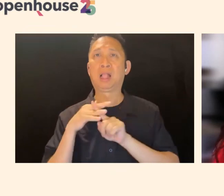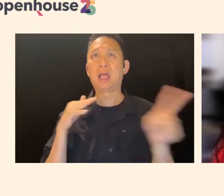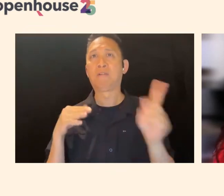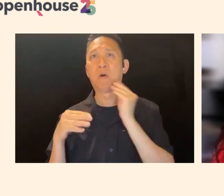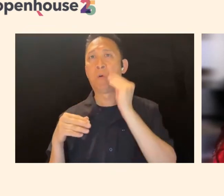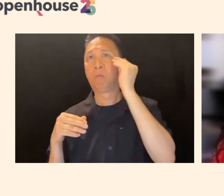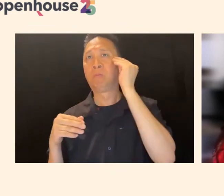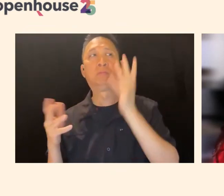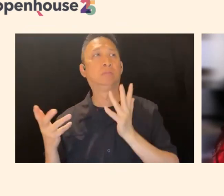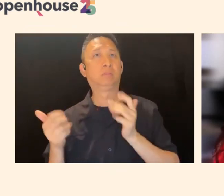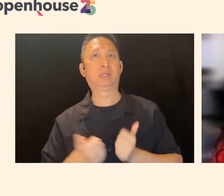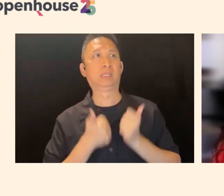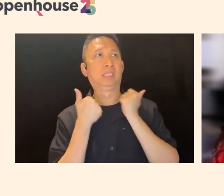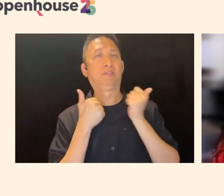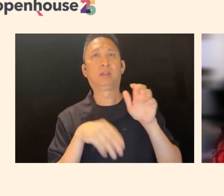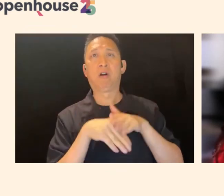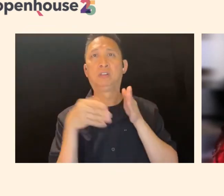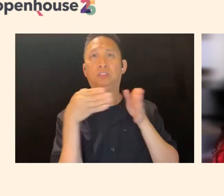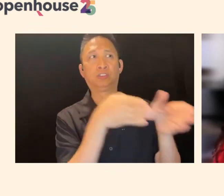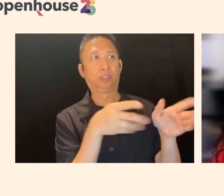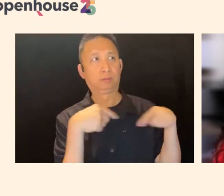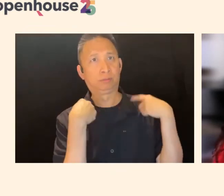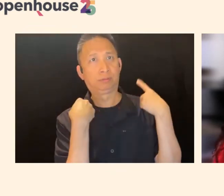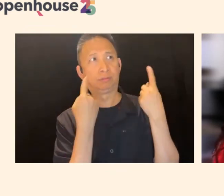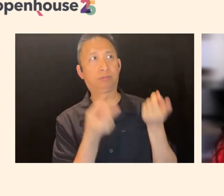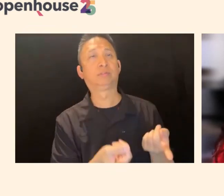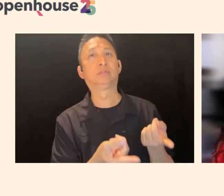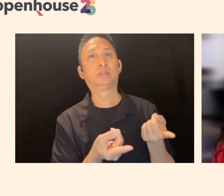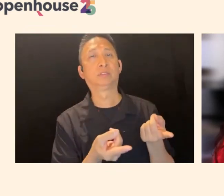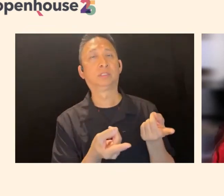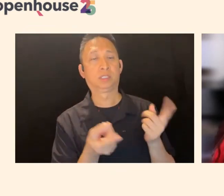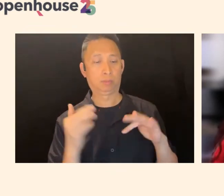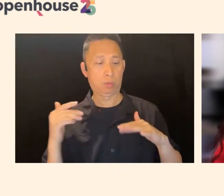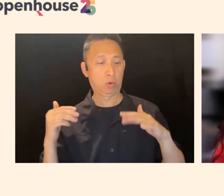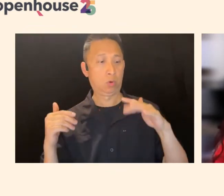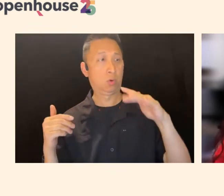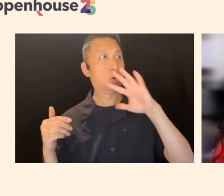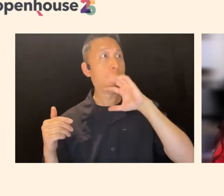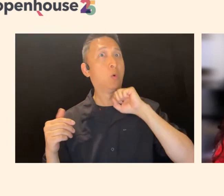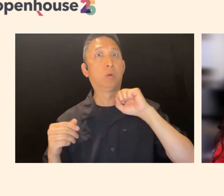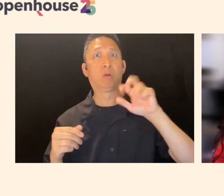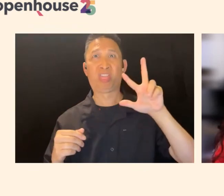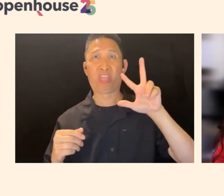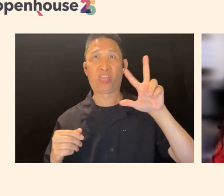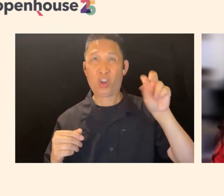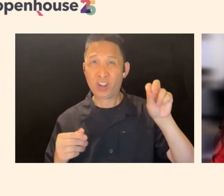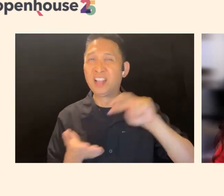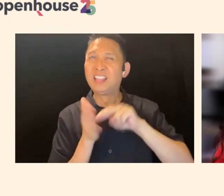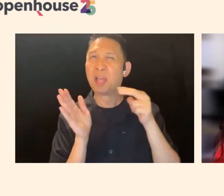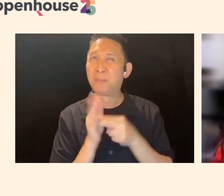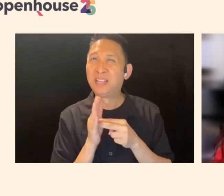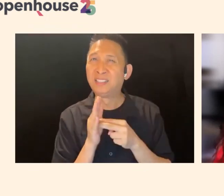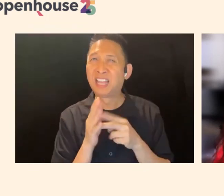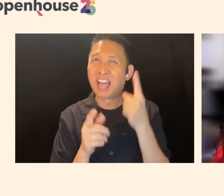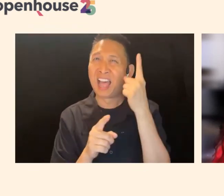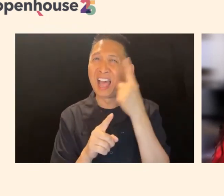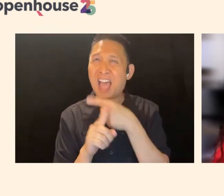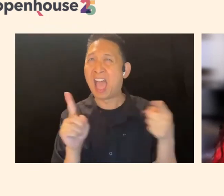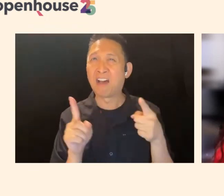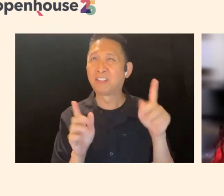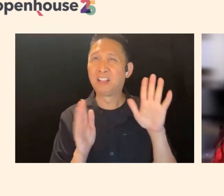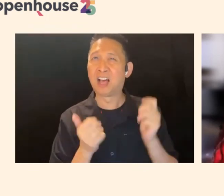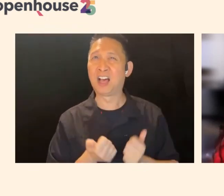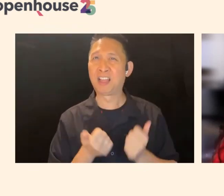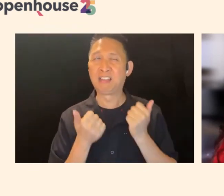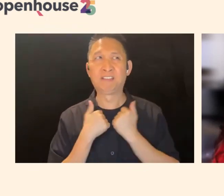mhm, So by the time they reach 30, like it's factoring in the trauma,